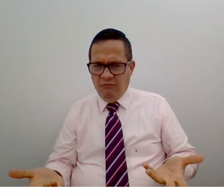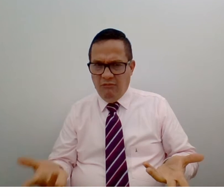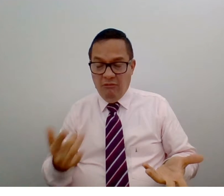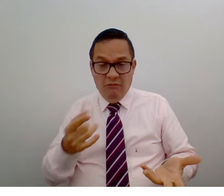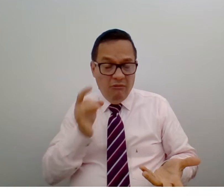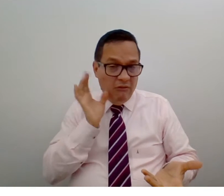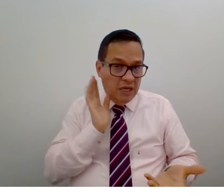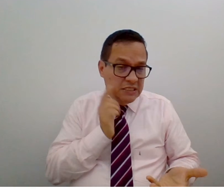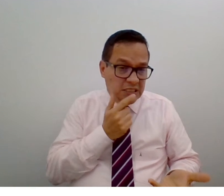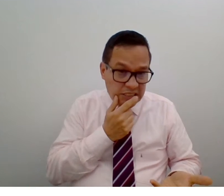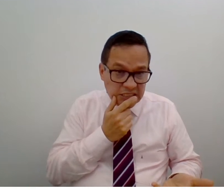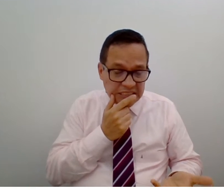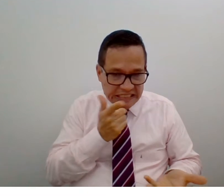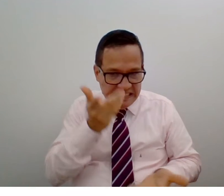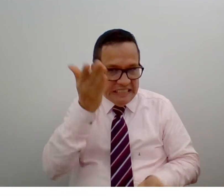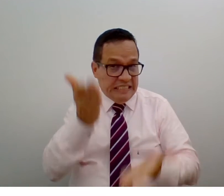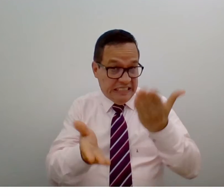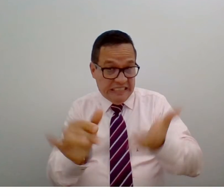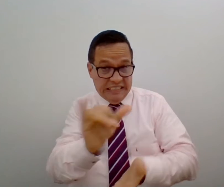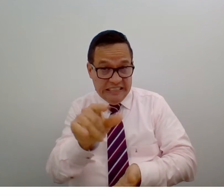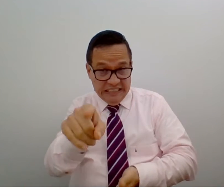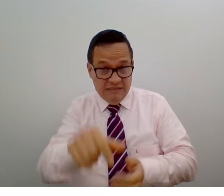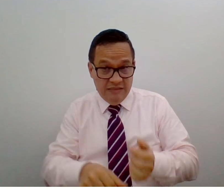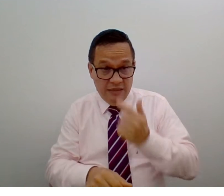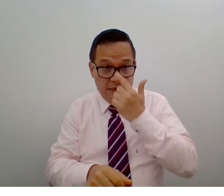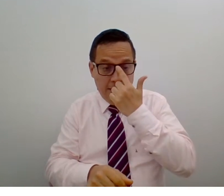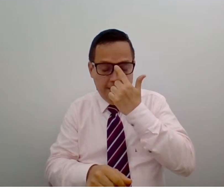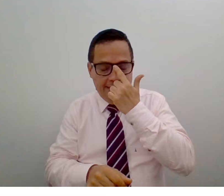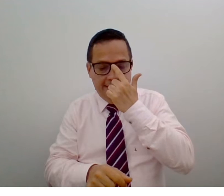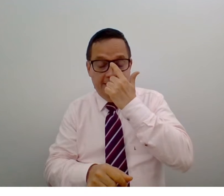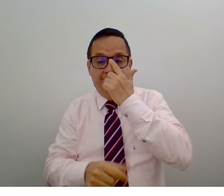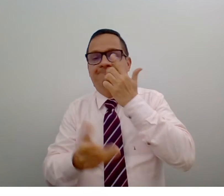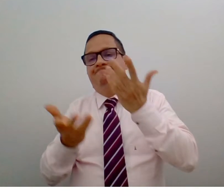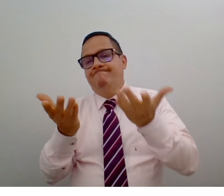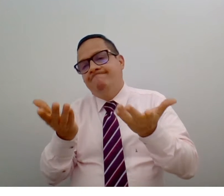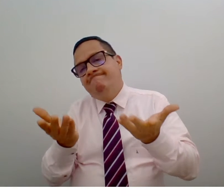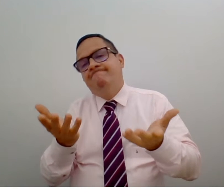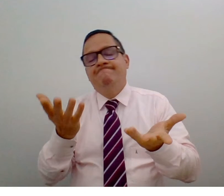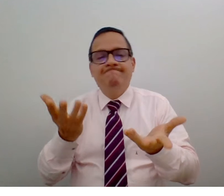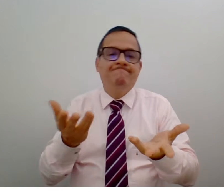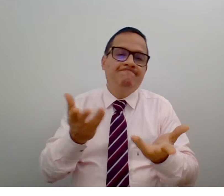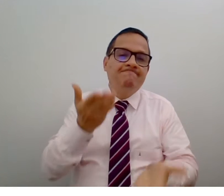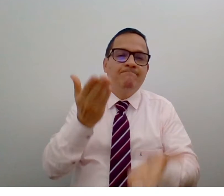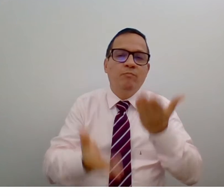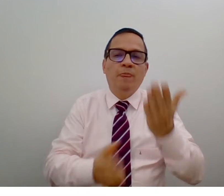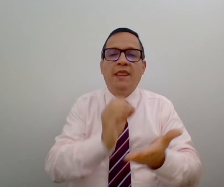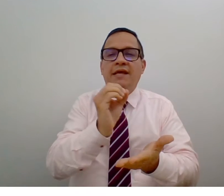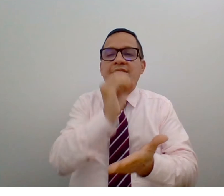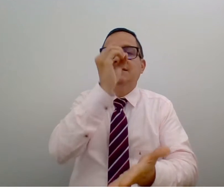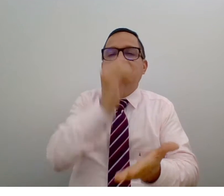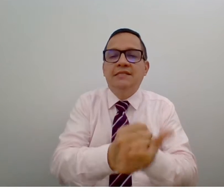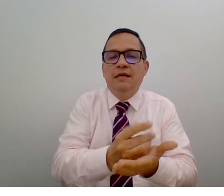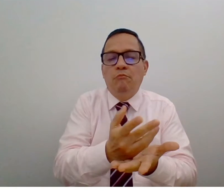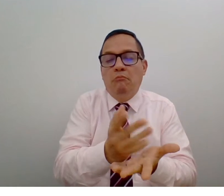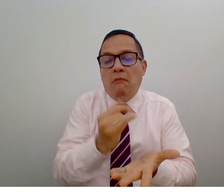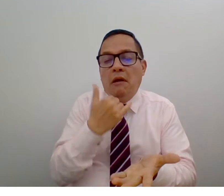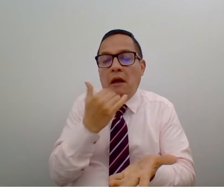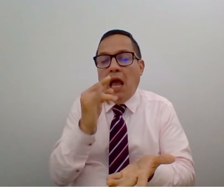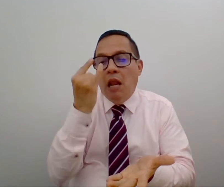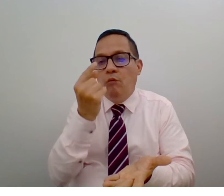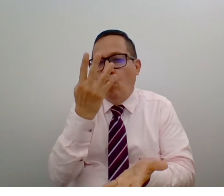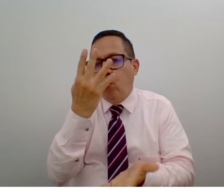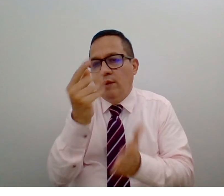out. If your work is at this level, you can get between 0 points and 4